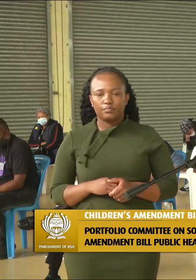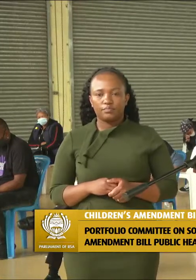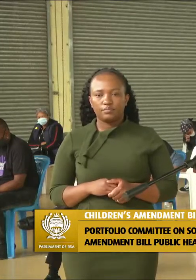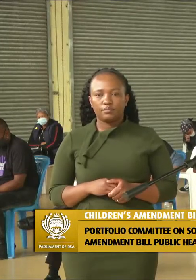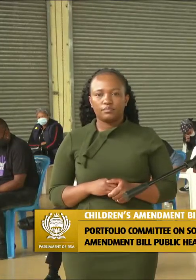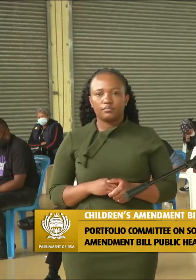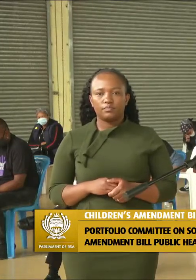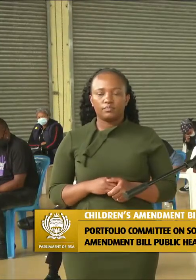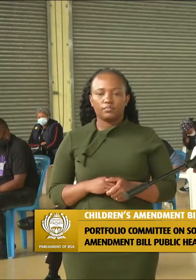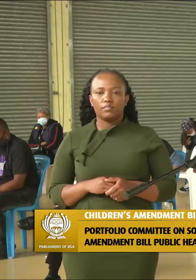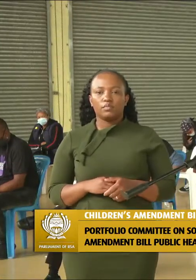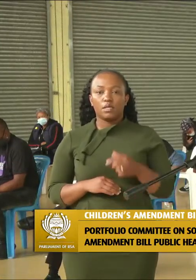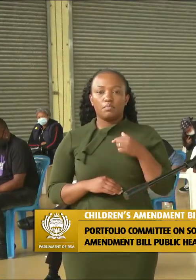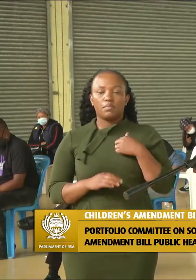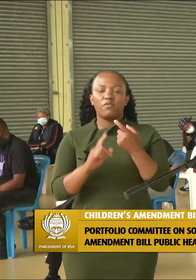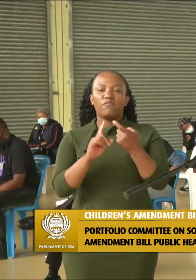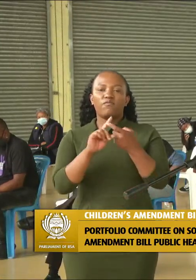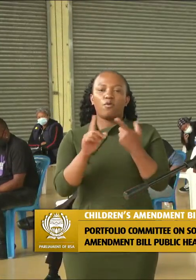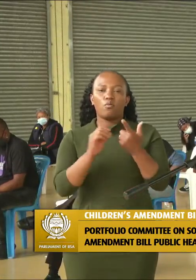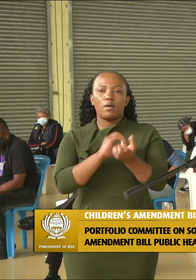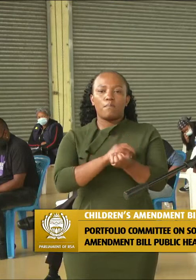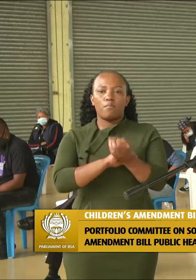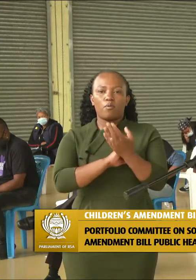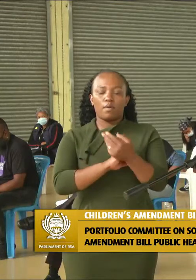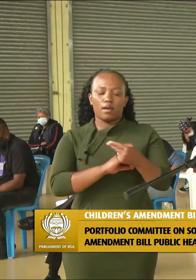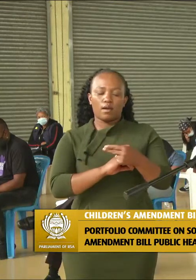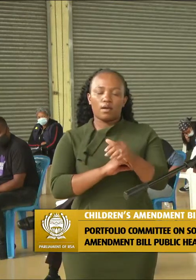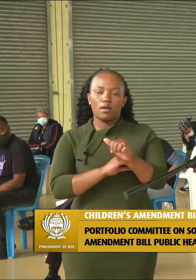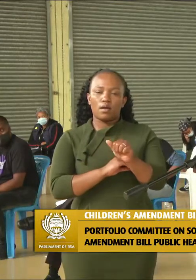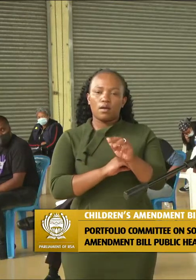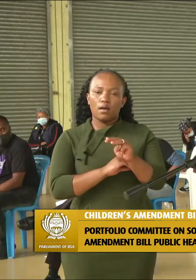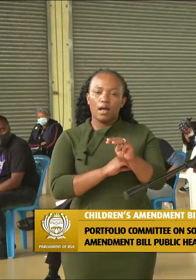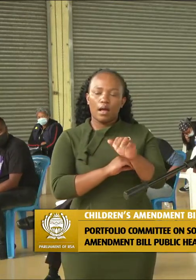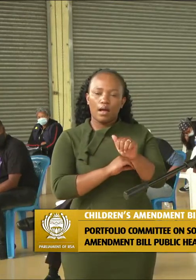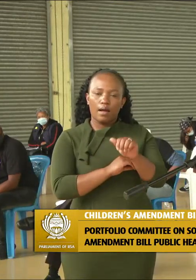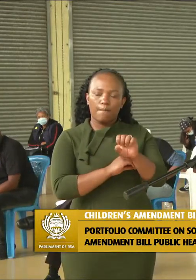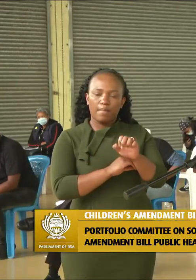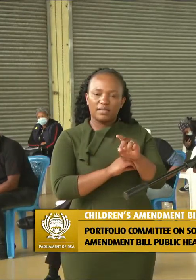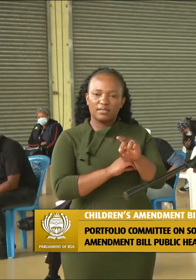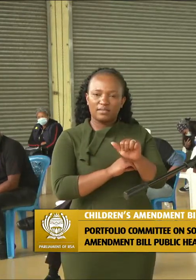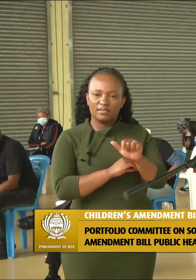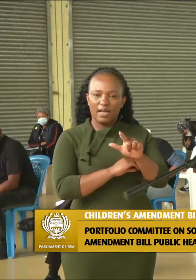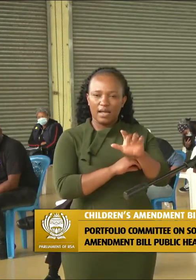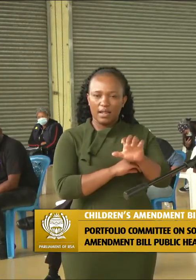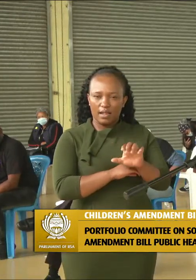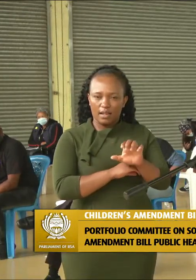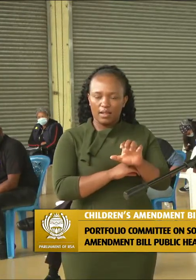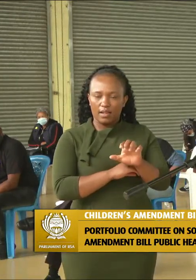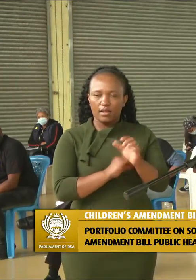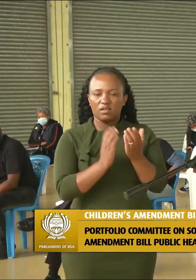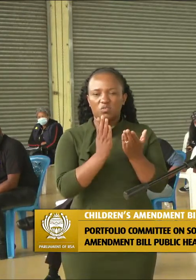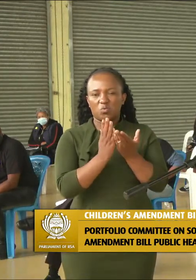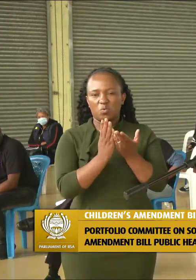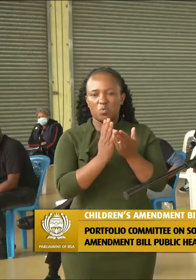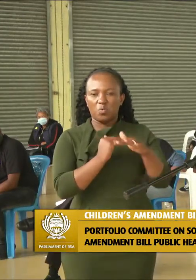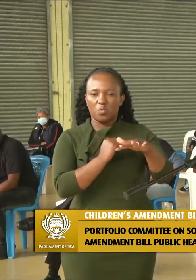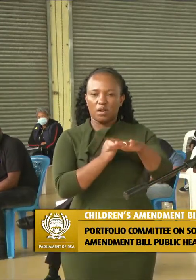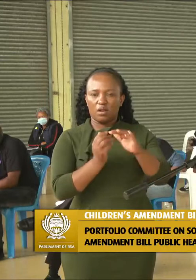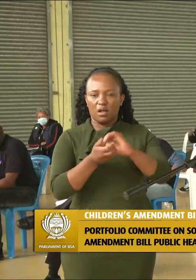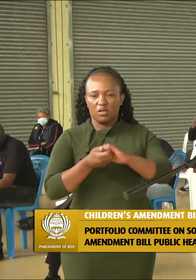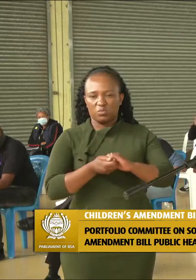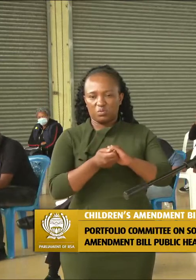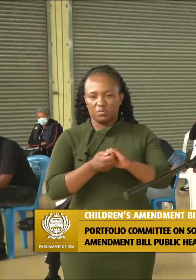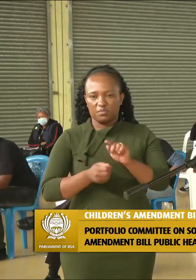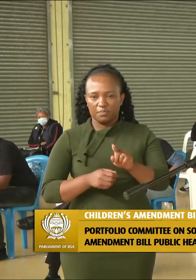Ngiphuma eHammersdale eMpumalanga Preschool Association. I'm from Hammersdale Preschool Association.